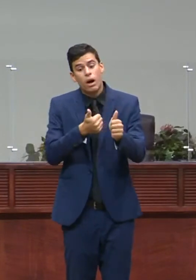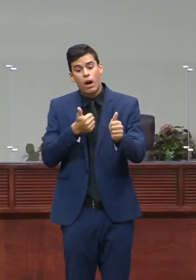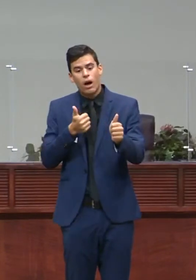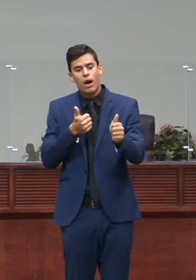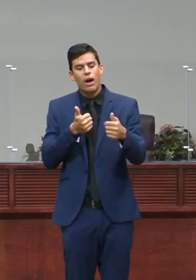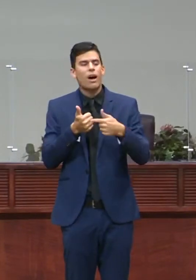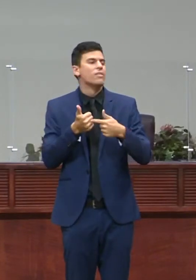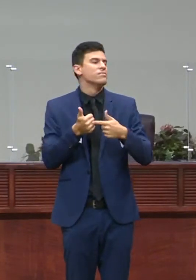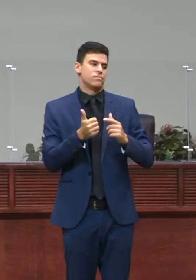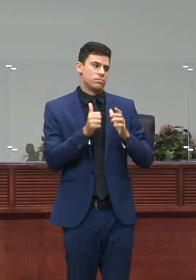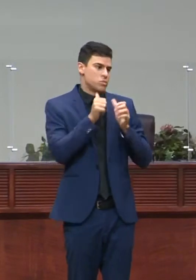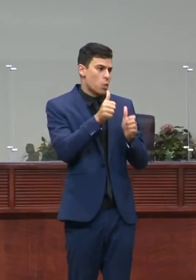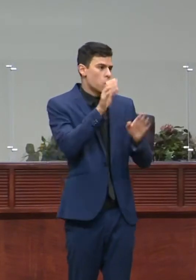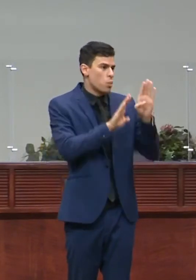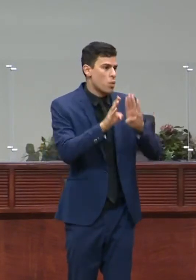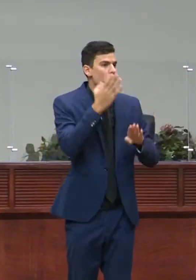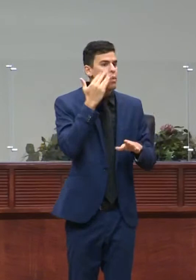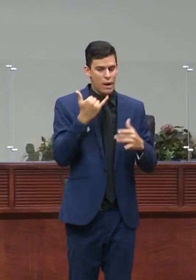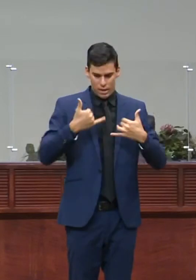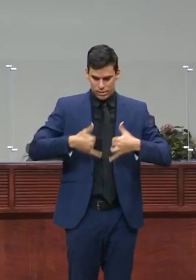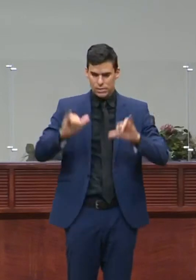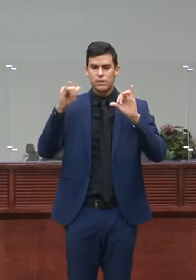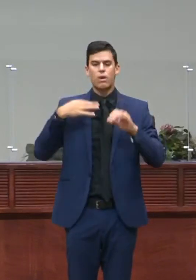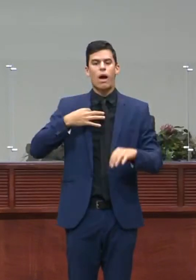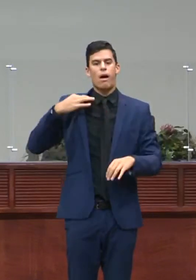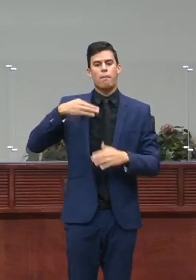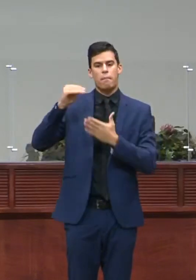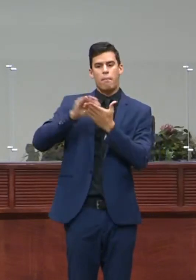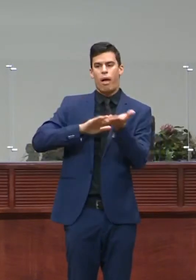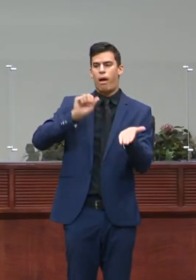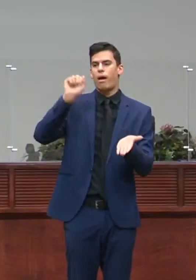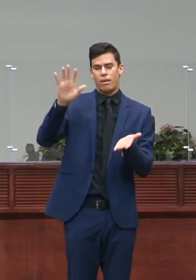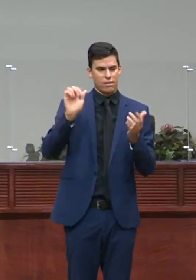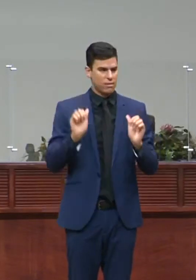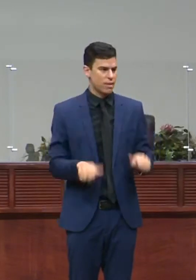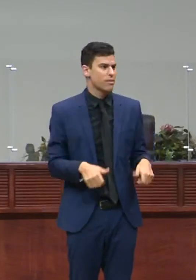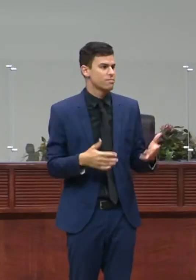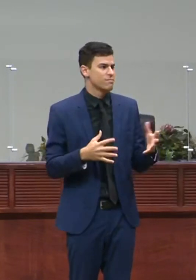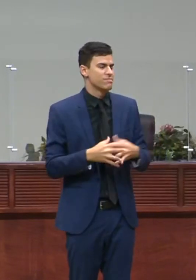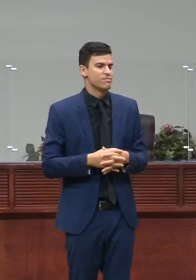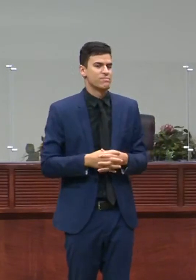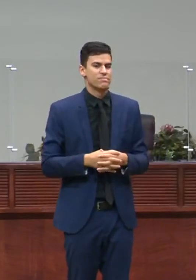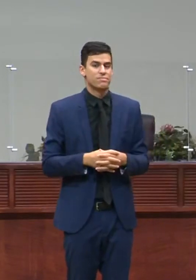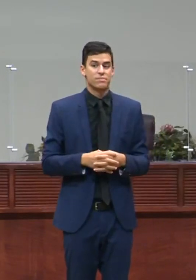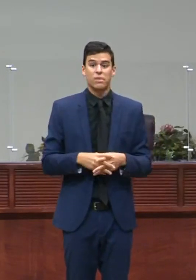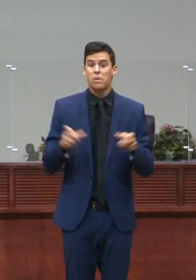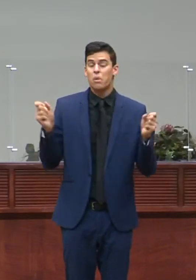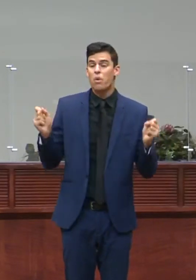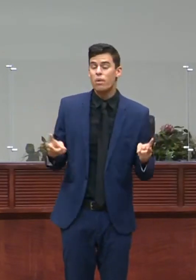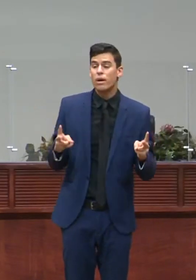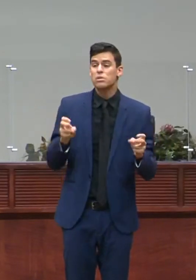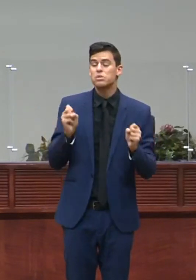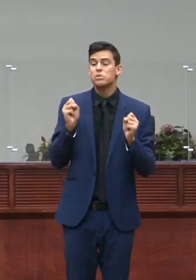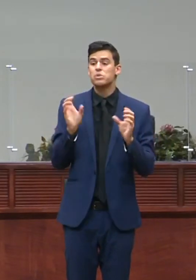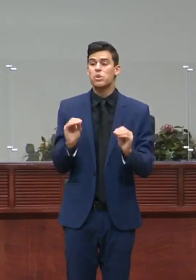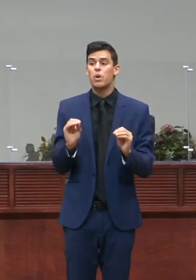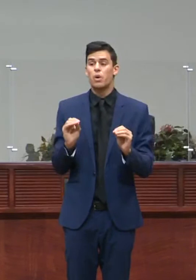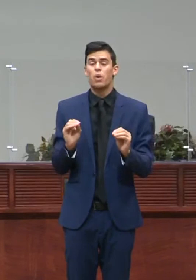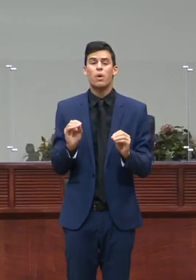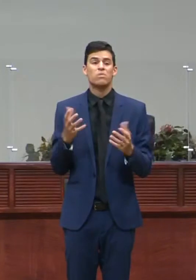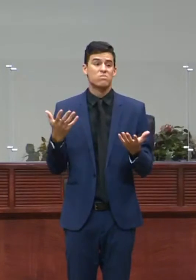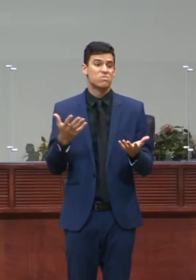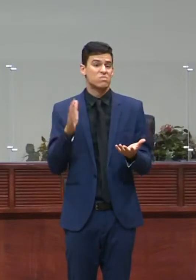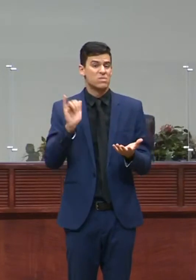application. So we're monitoring it. Thank you. Okay. All right, so that